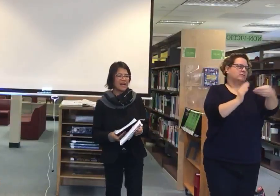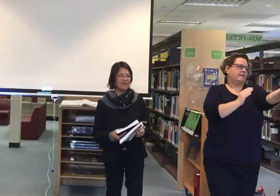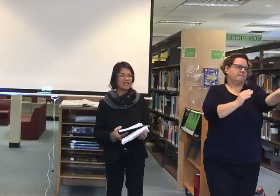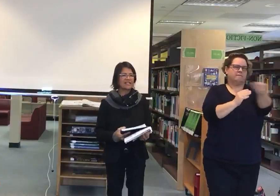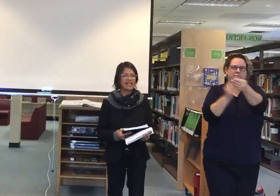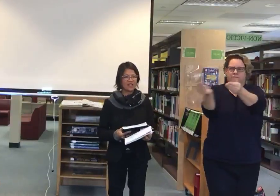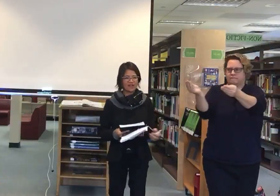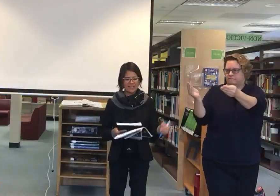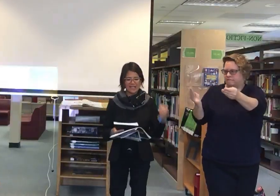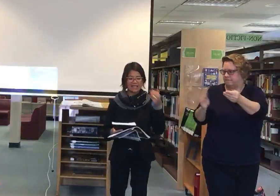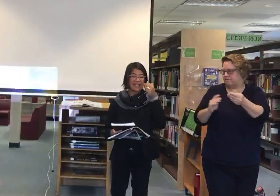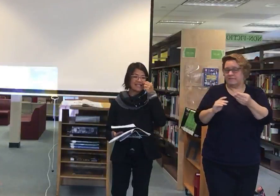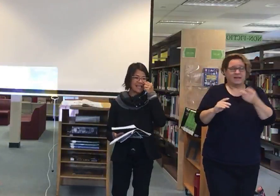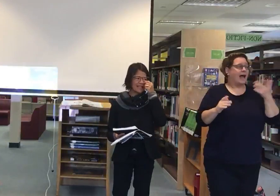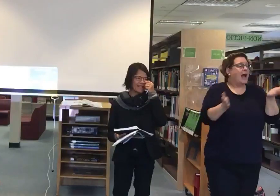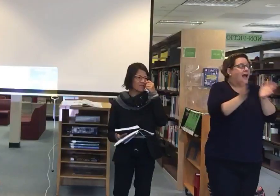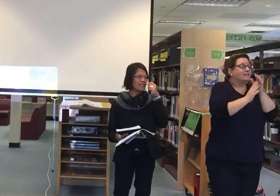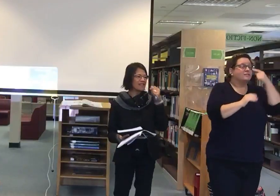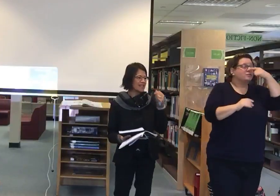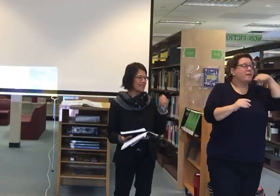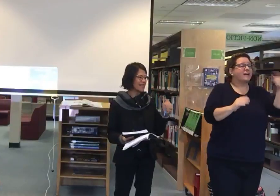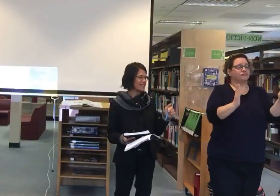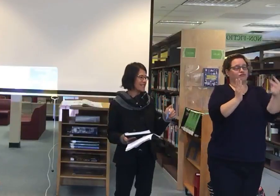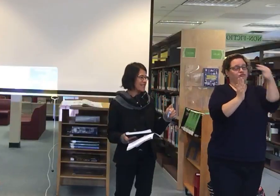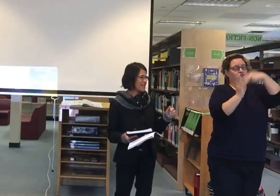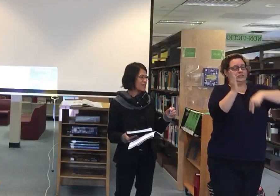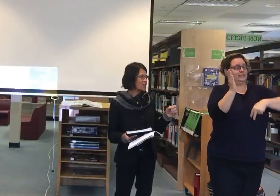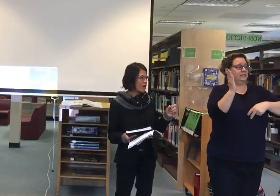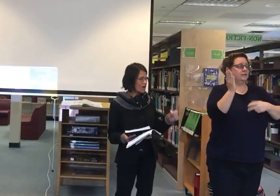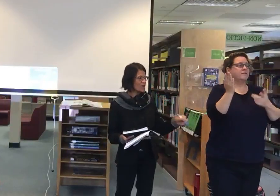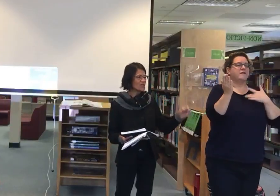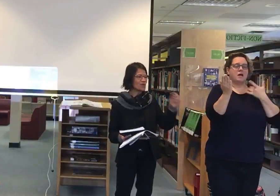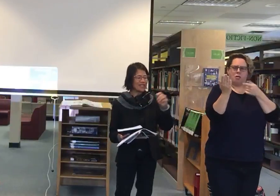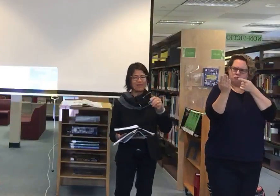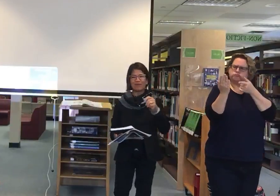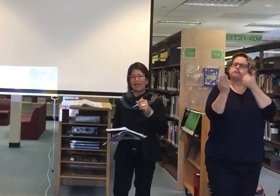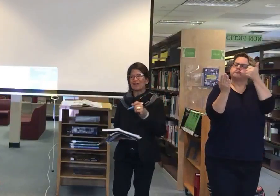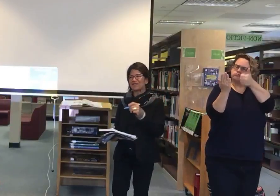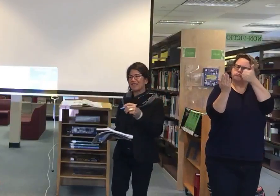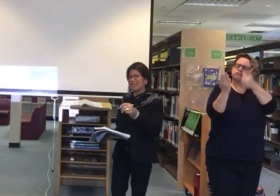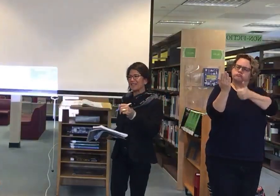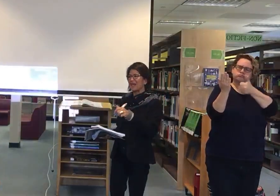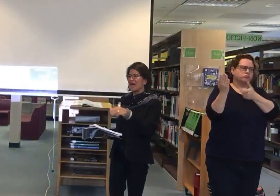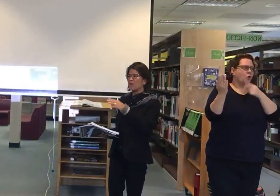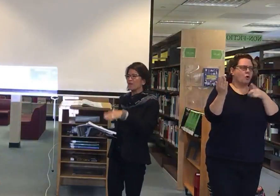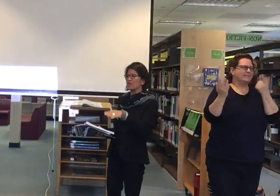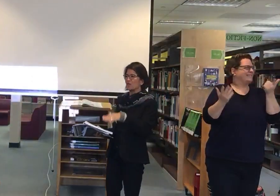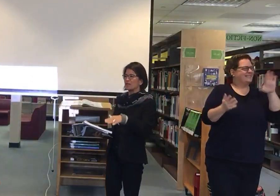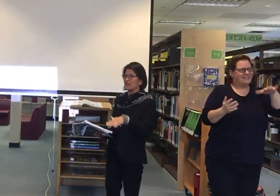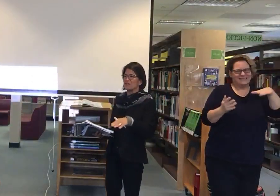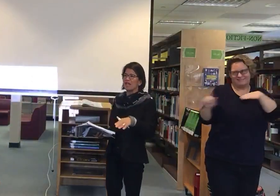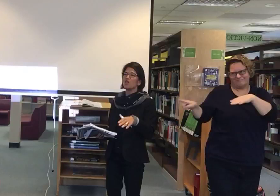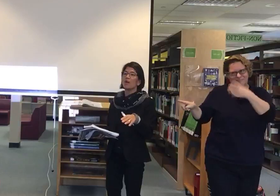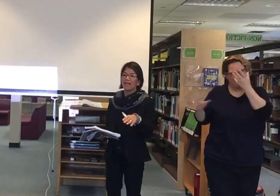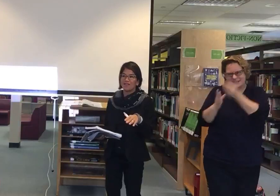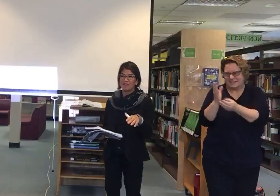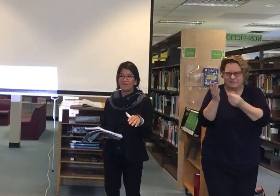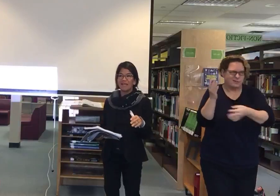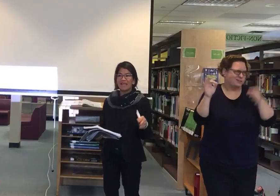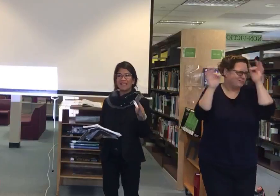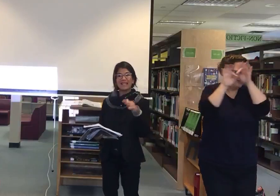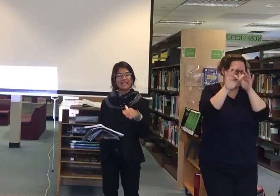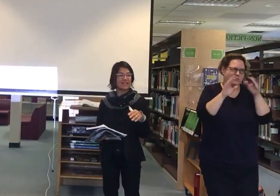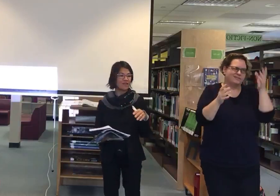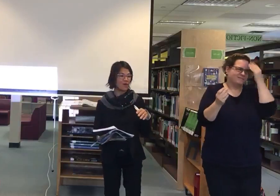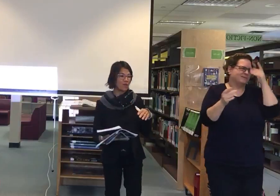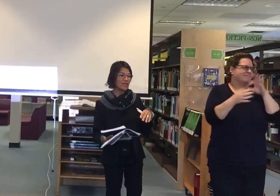about, and just get your insight. Like I said, I really think that you are also key players in helping the students understand, and you might have